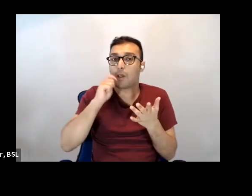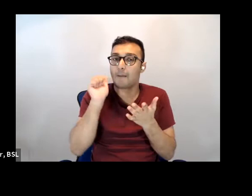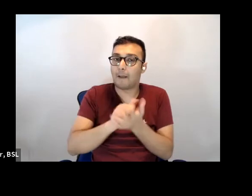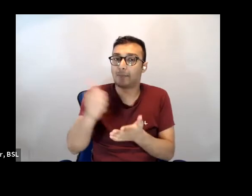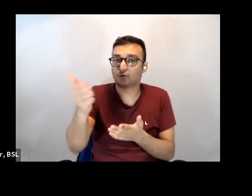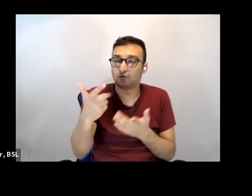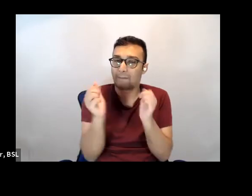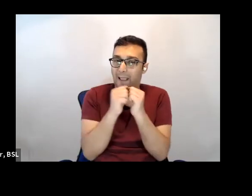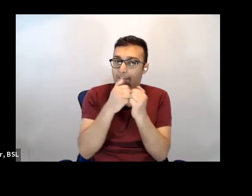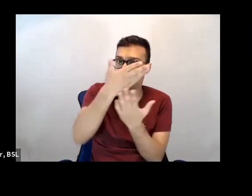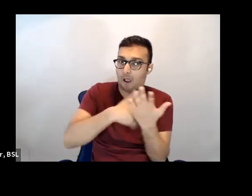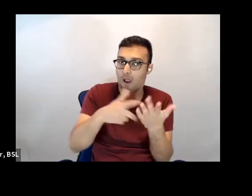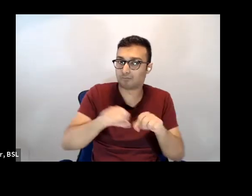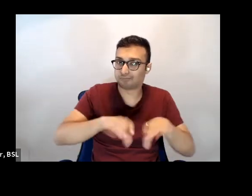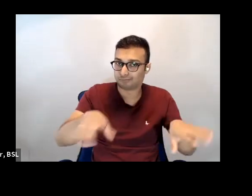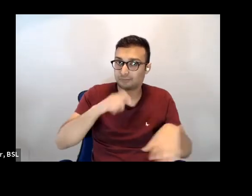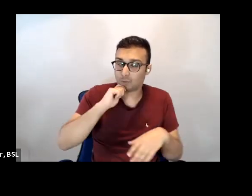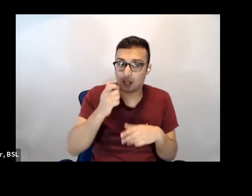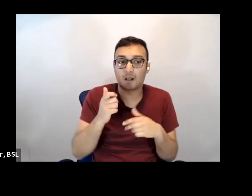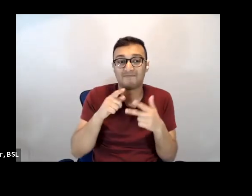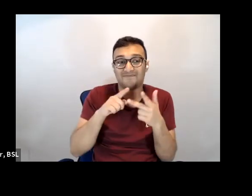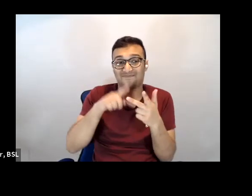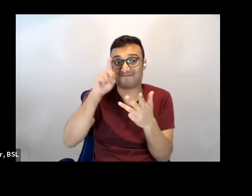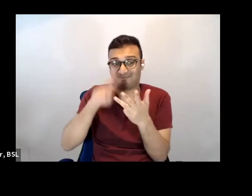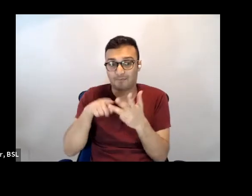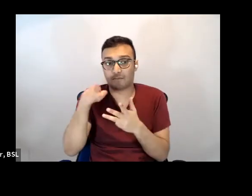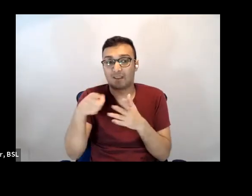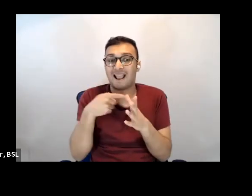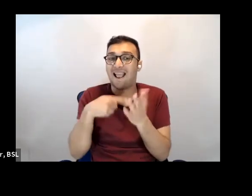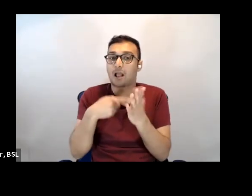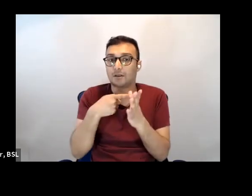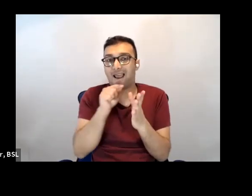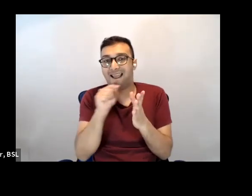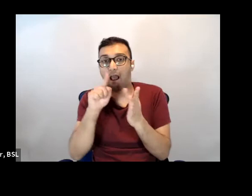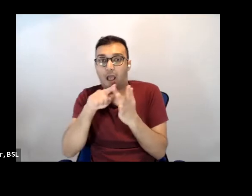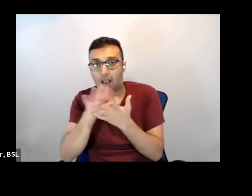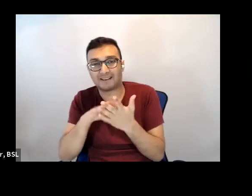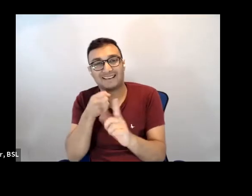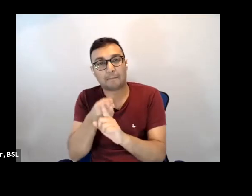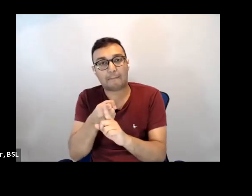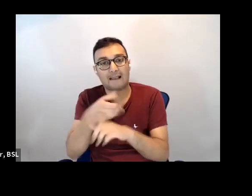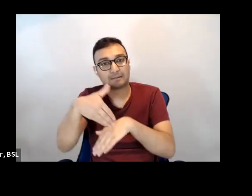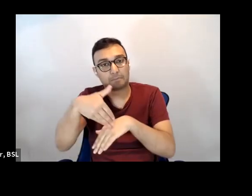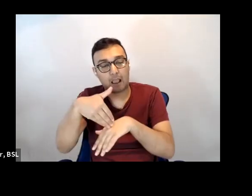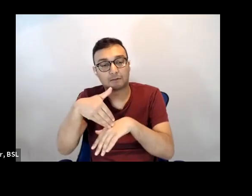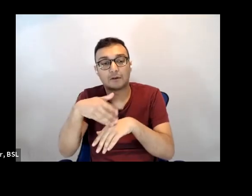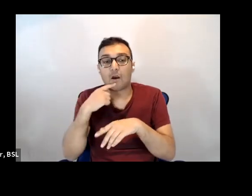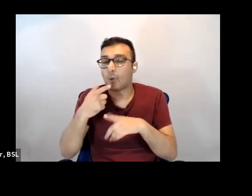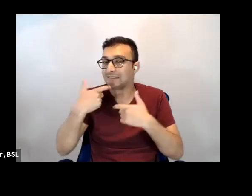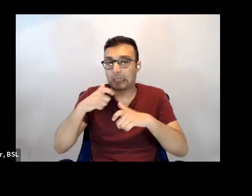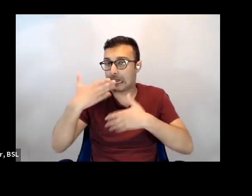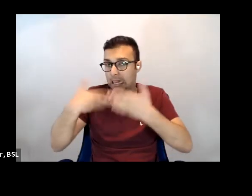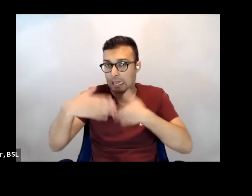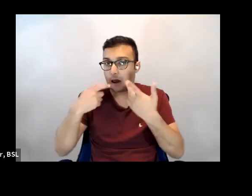then lastly, the ATA Impact, which is in development and will be available at the end of next year. and will be a